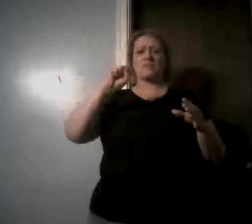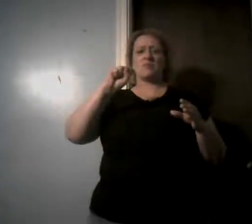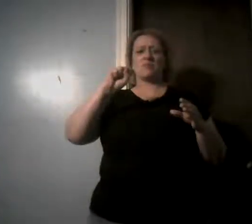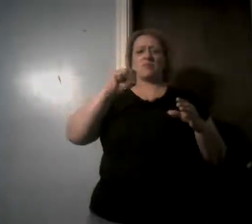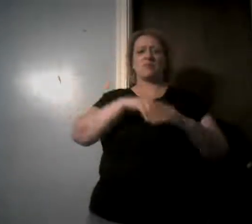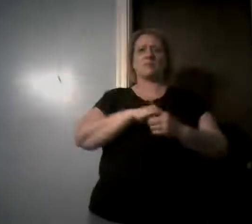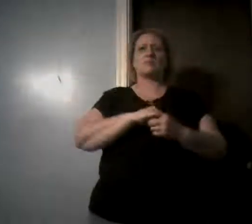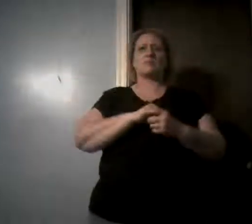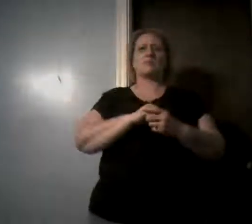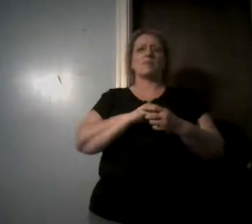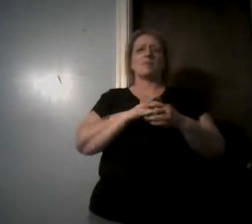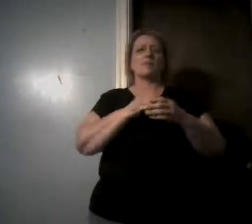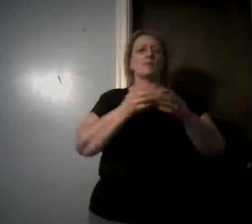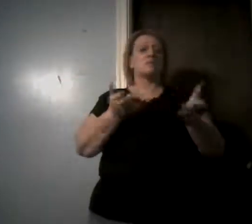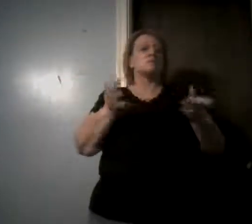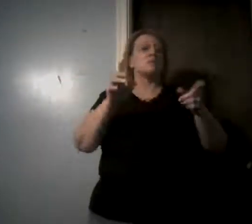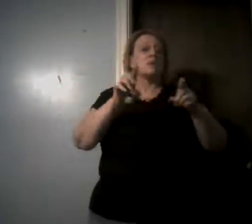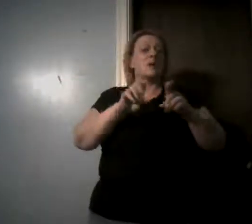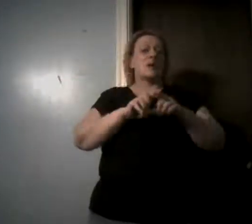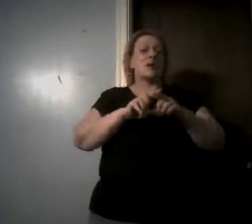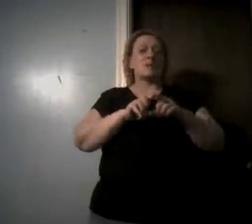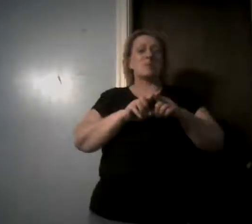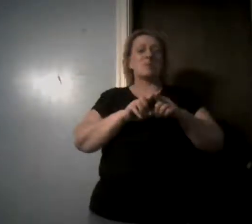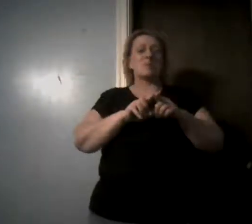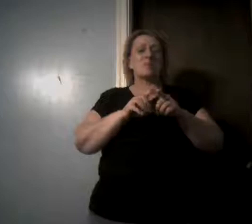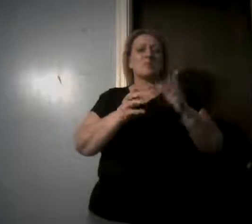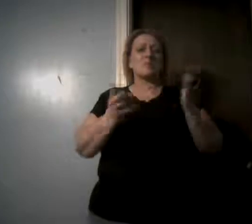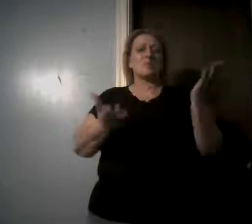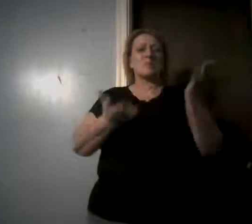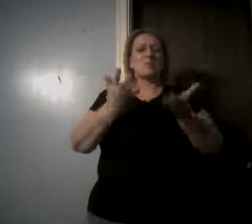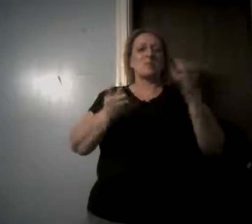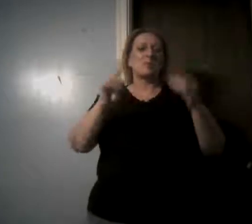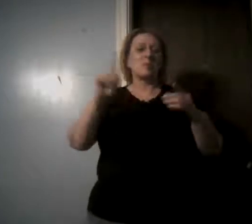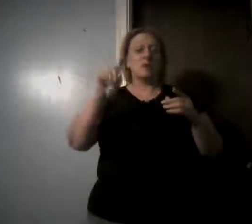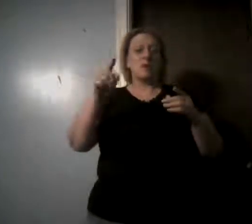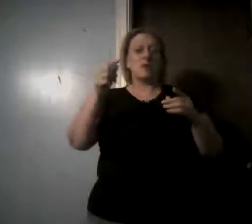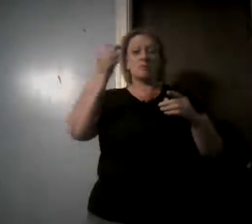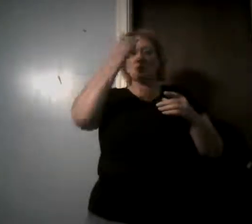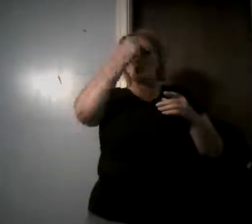These may occur on the forehead, face, chest, and back.